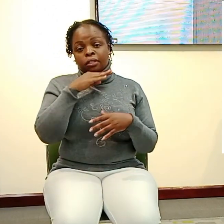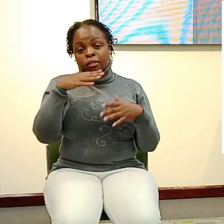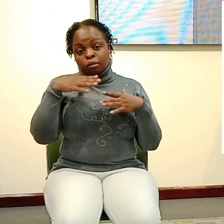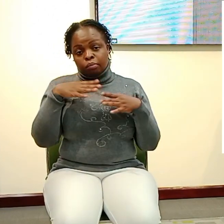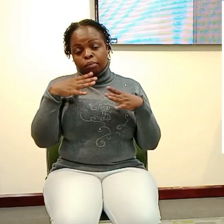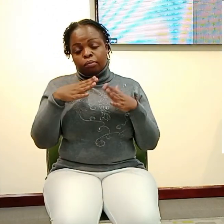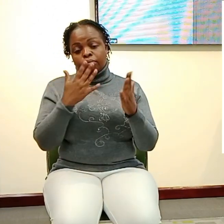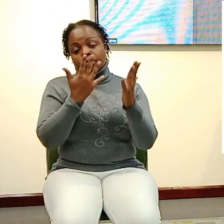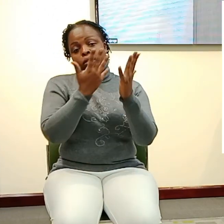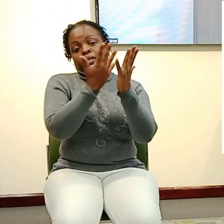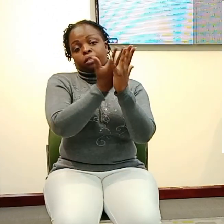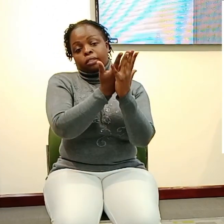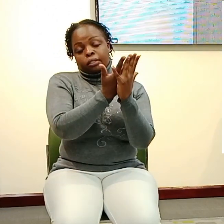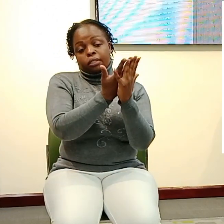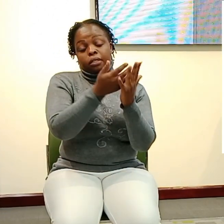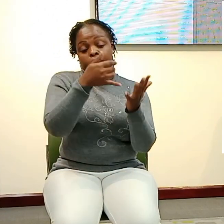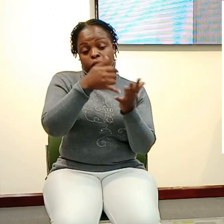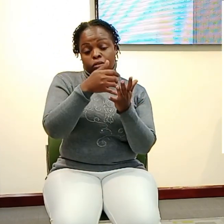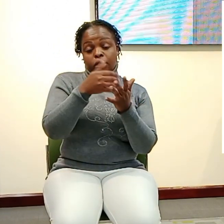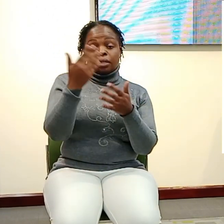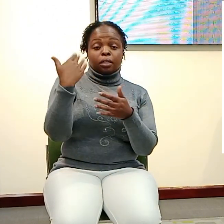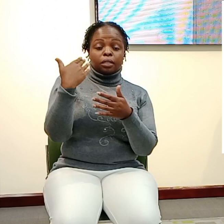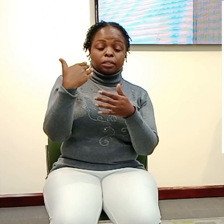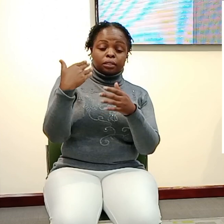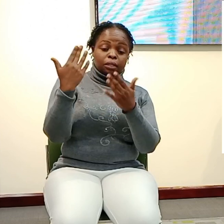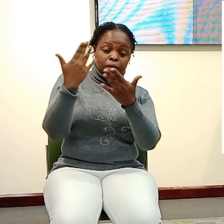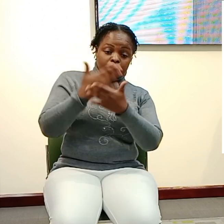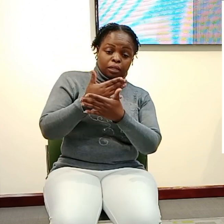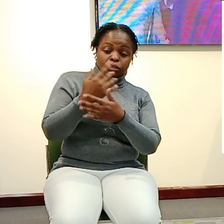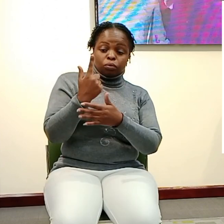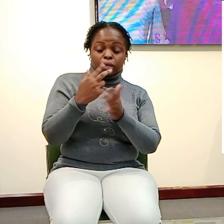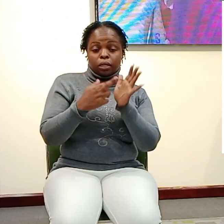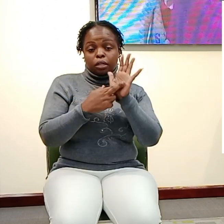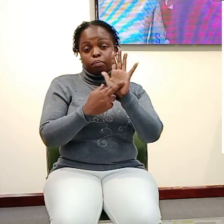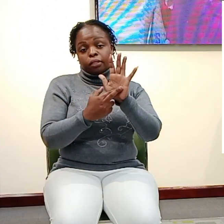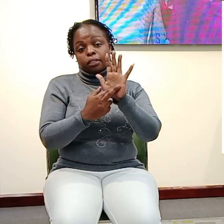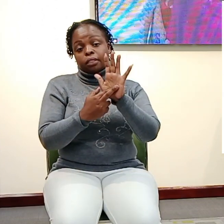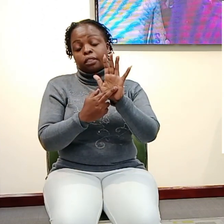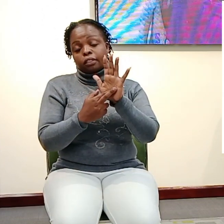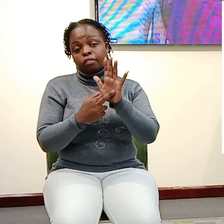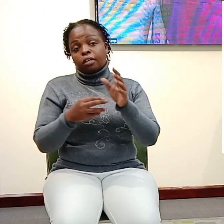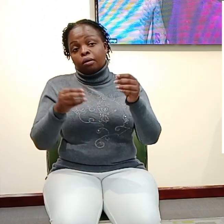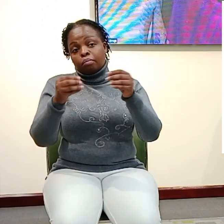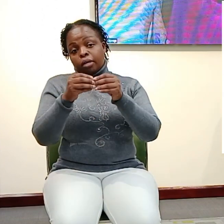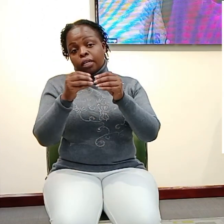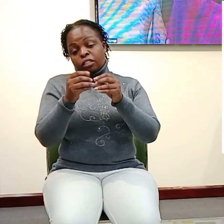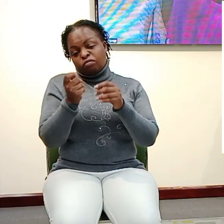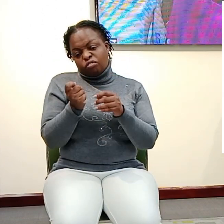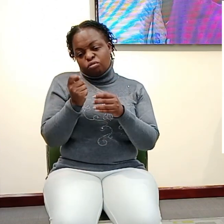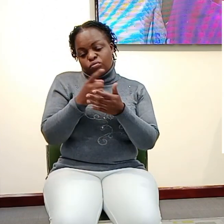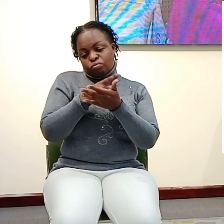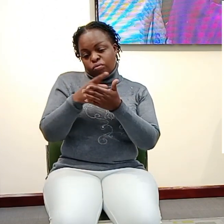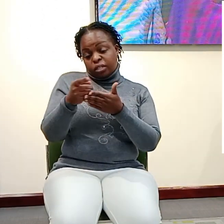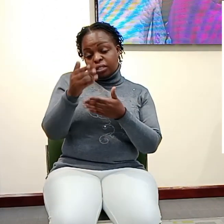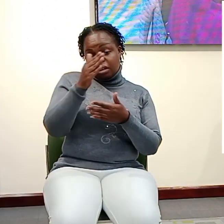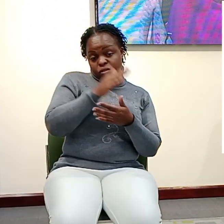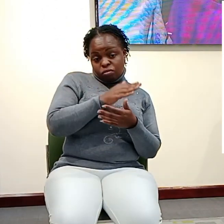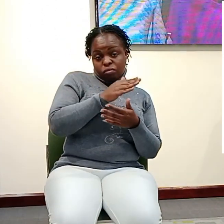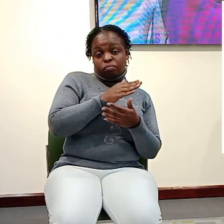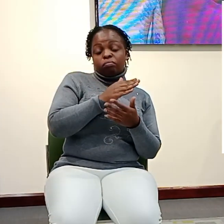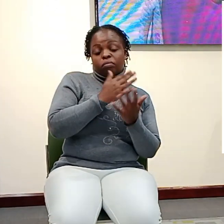People have been arrested, including last night, one of the representatives with whom we met a few weeks ago,